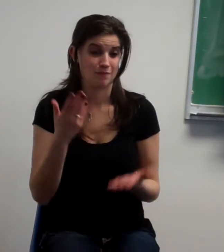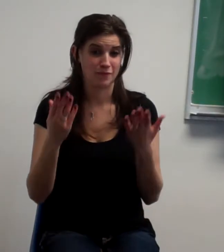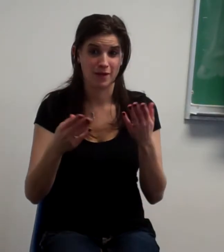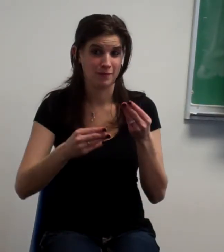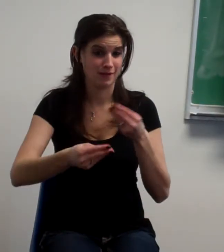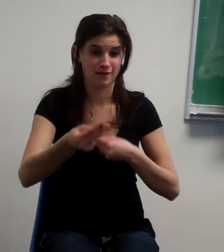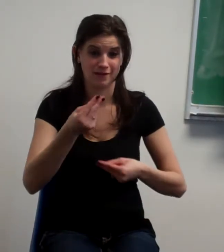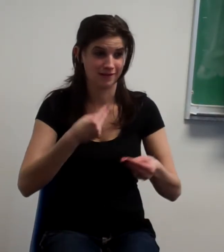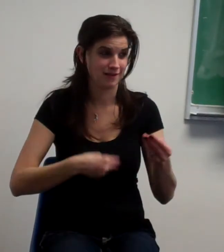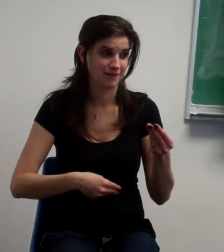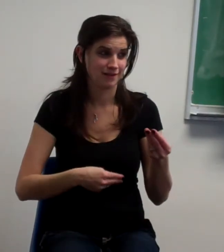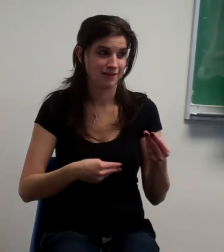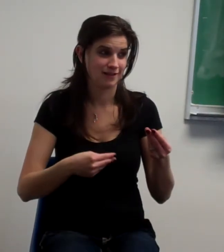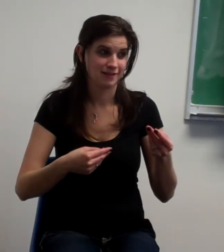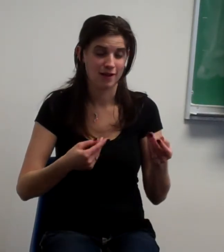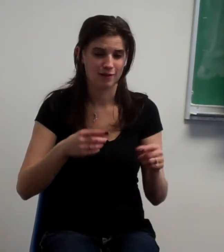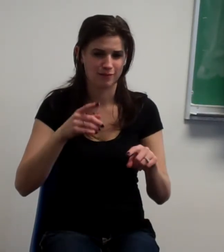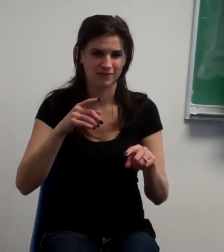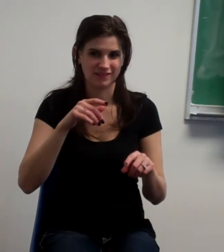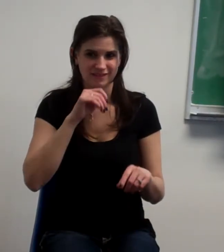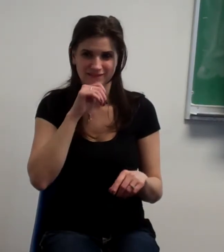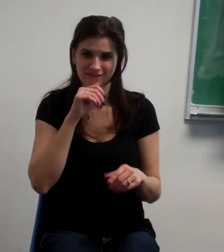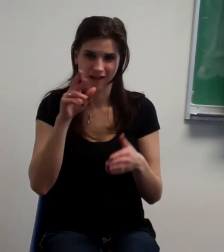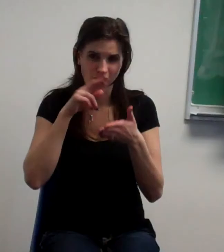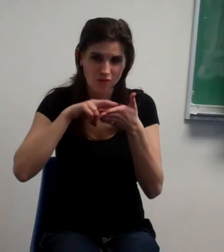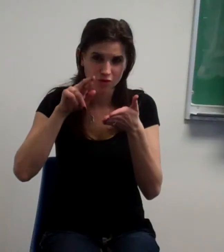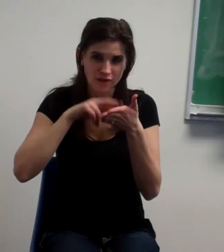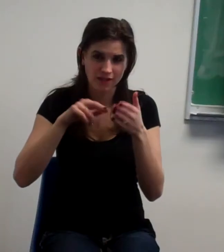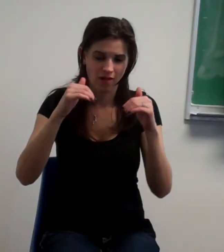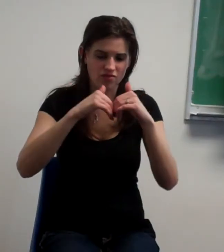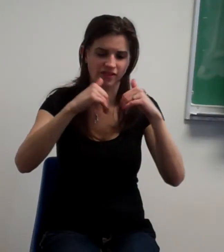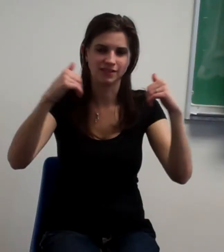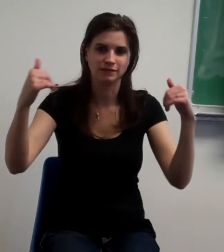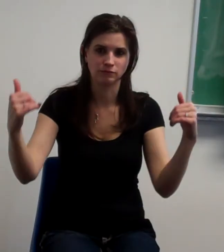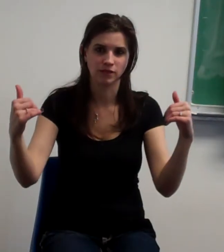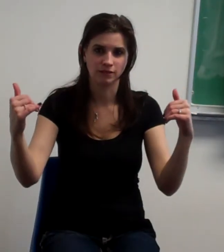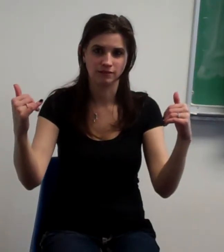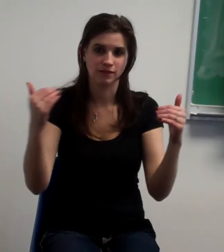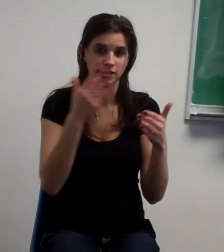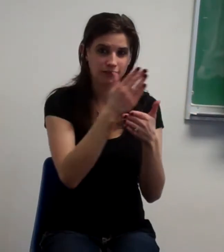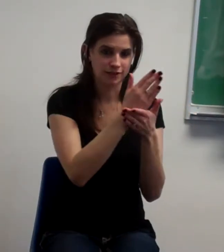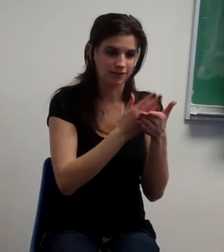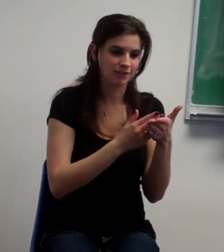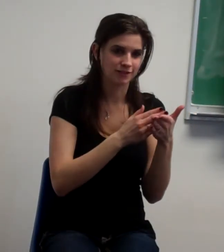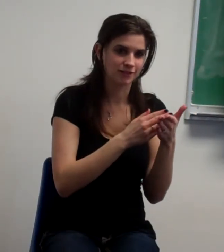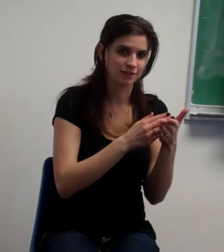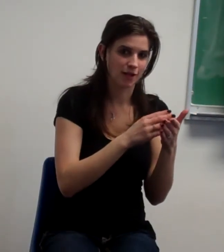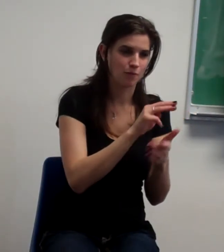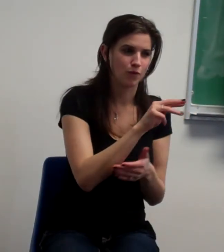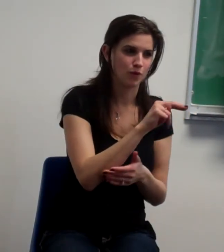split, right? Because half the notes are in one section, the other half are in the next section. right, where's the other half? Right